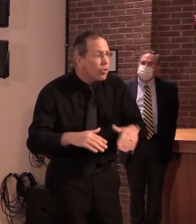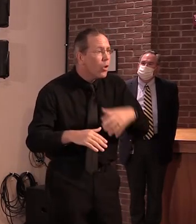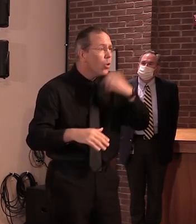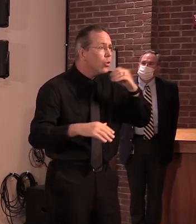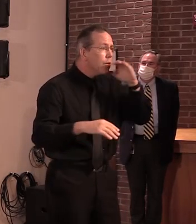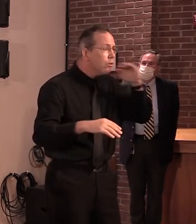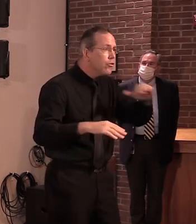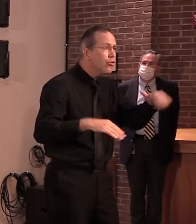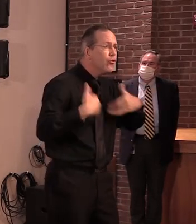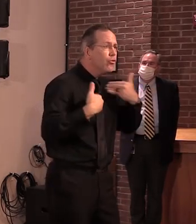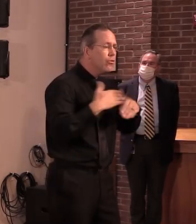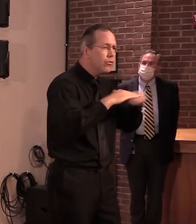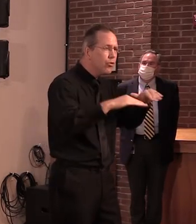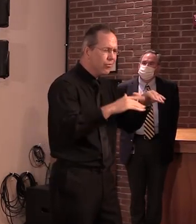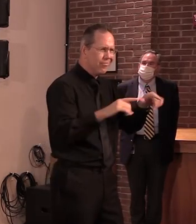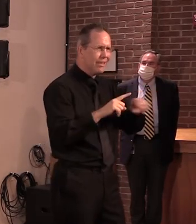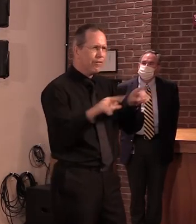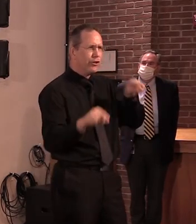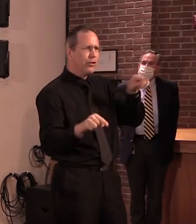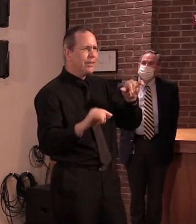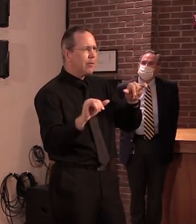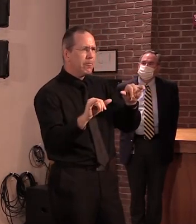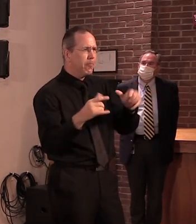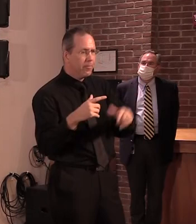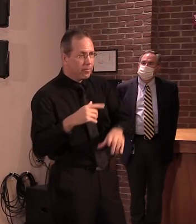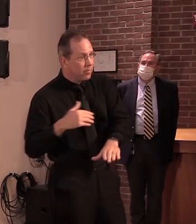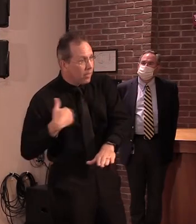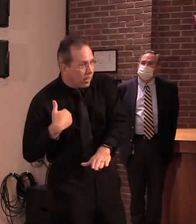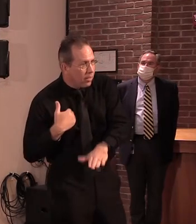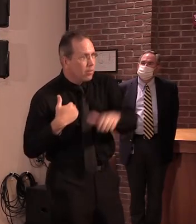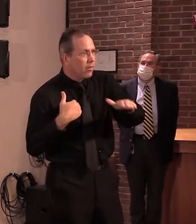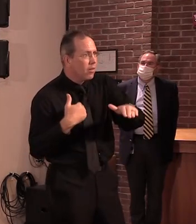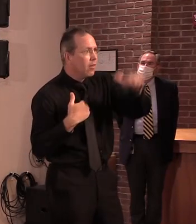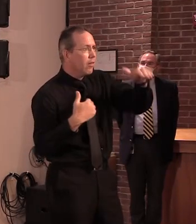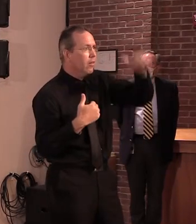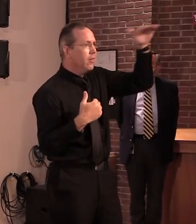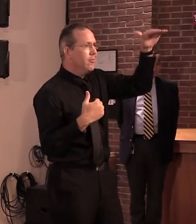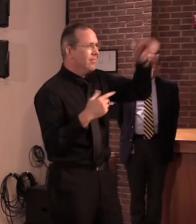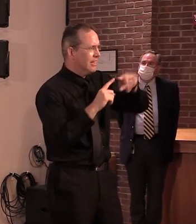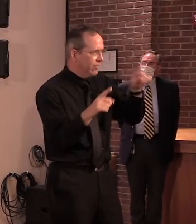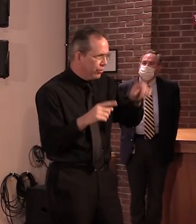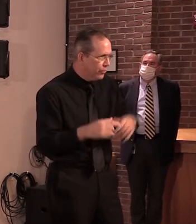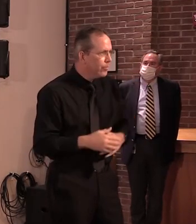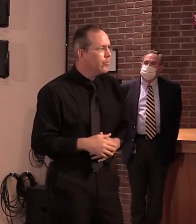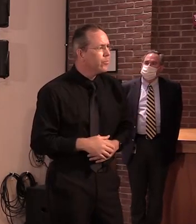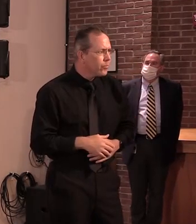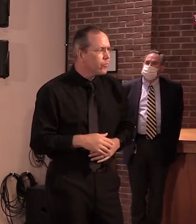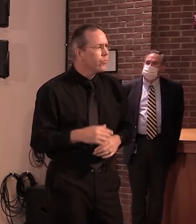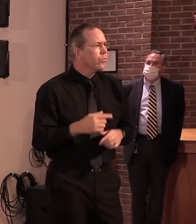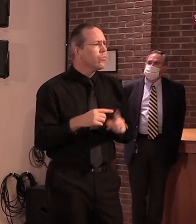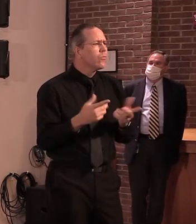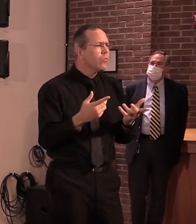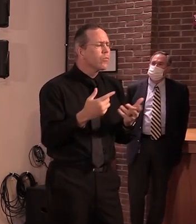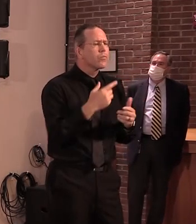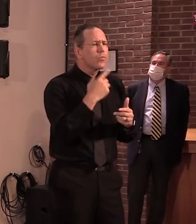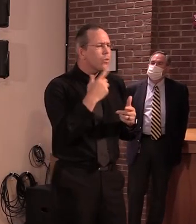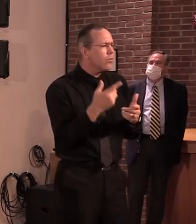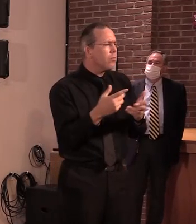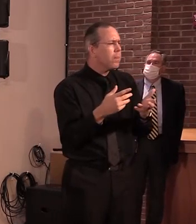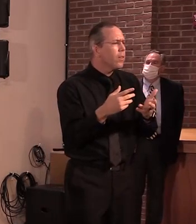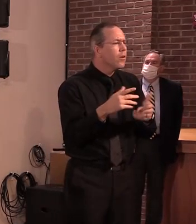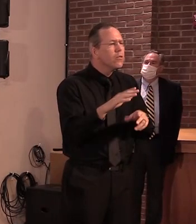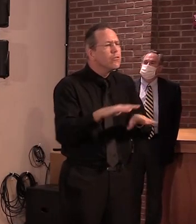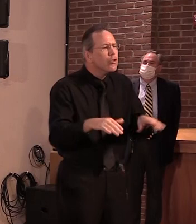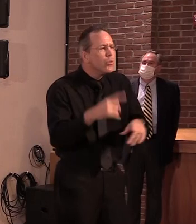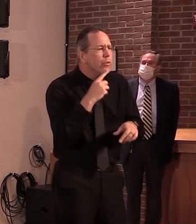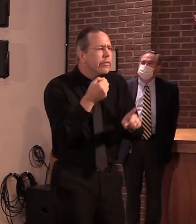Thankfully, as Dr. Levine has noted, young children who are typically most susceptible to respiratory viruses seem to do the